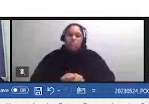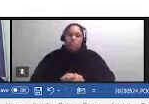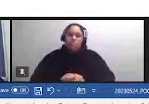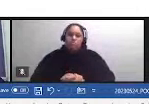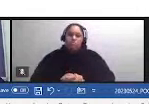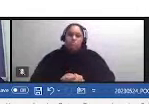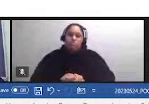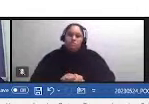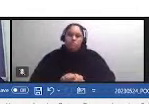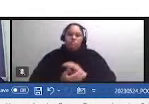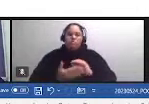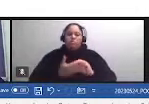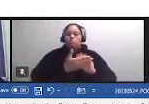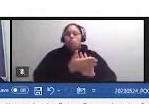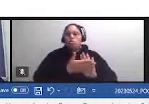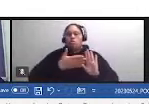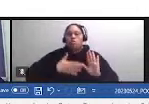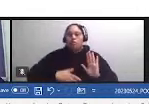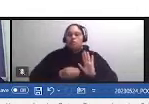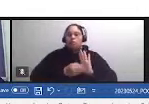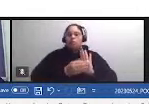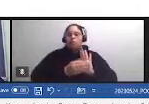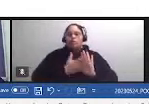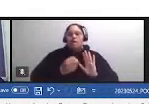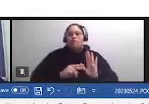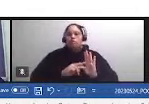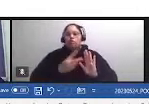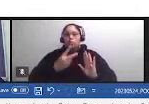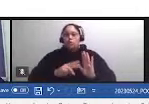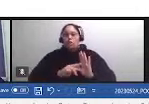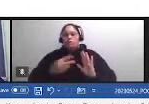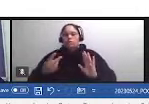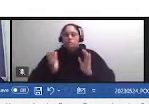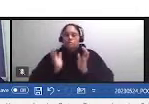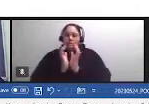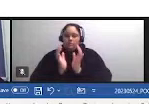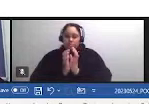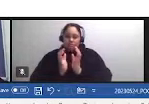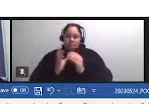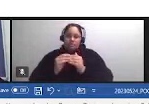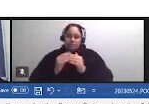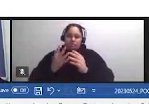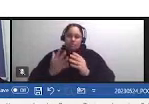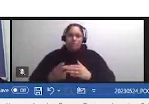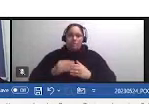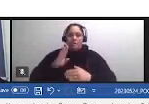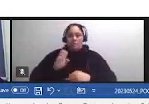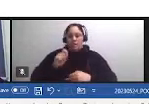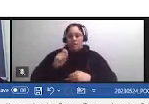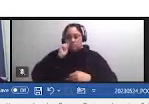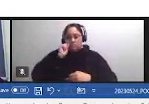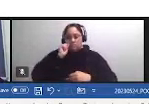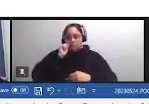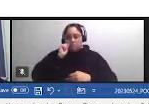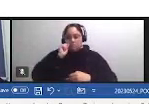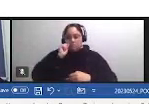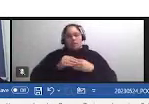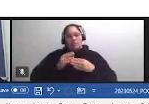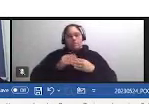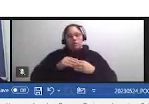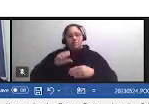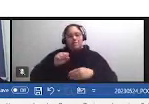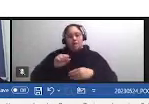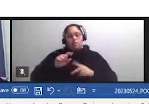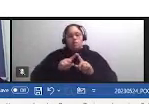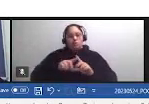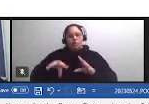to put it on here, Chair, that for noting there were two alternate members to our meeting. It was Member Bartman and Member Syed was